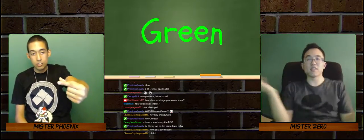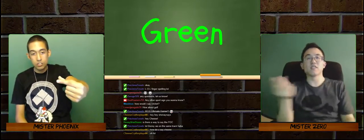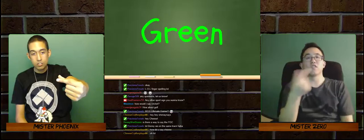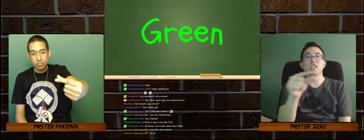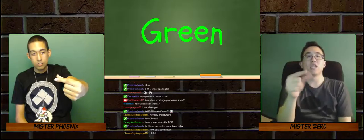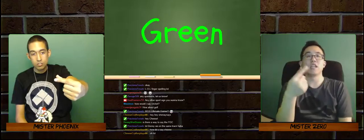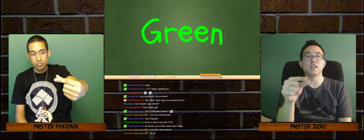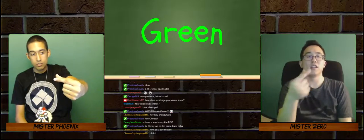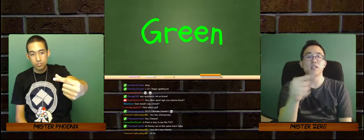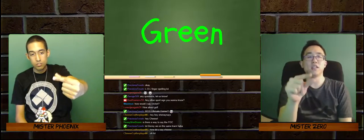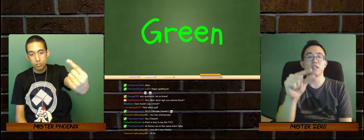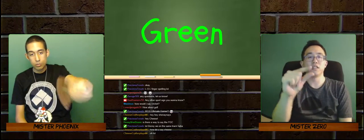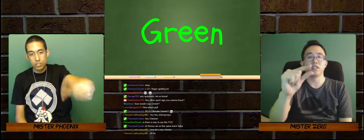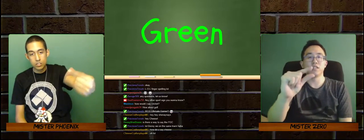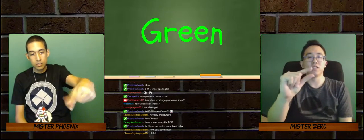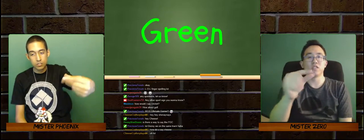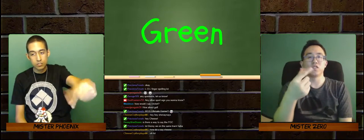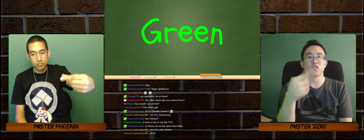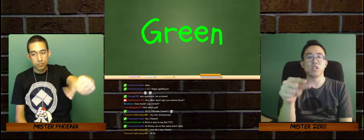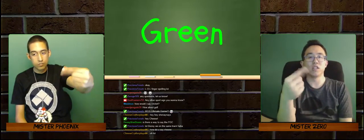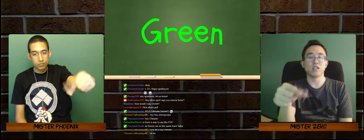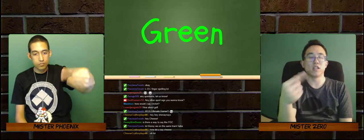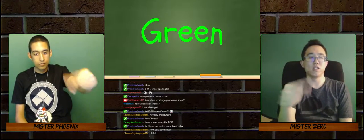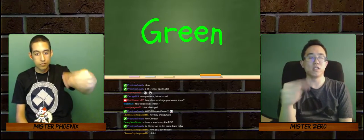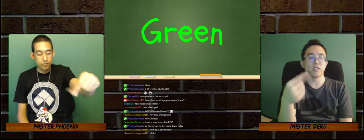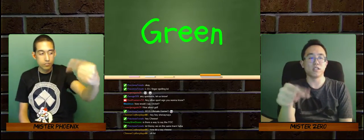G green